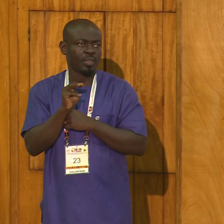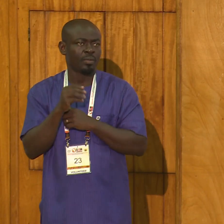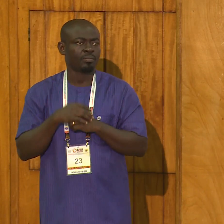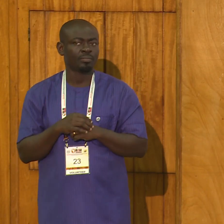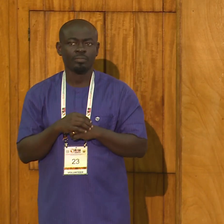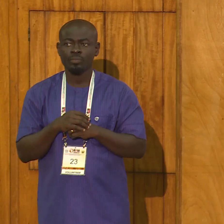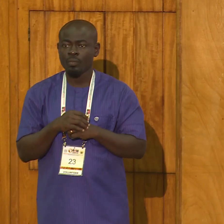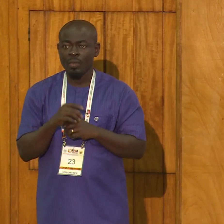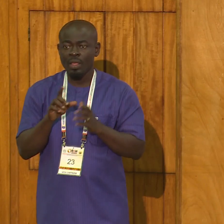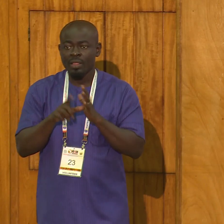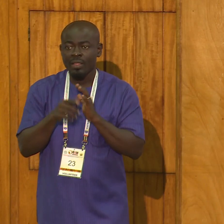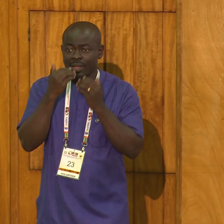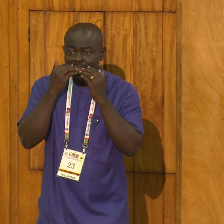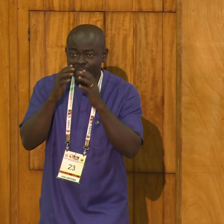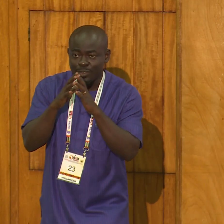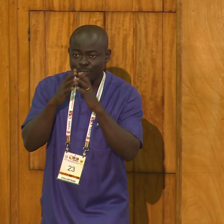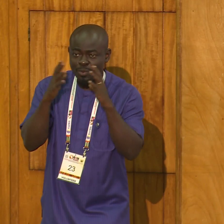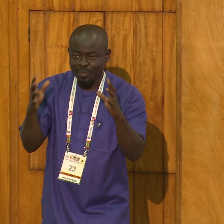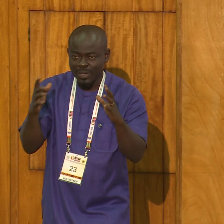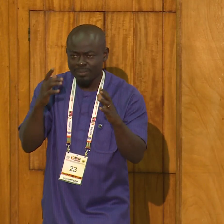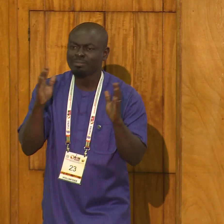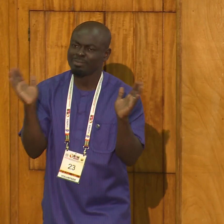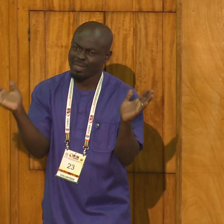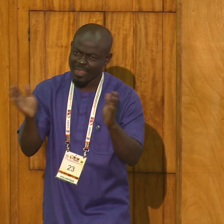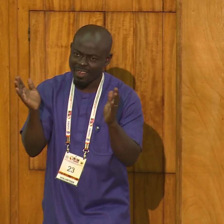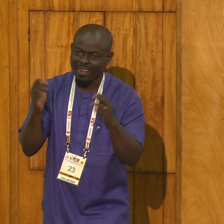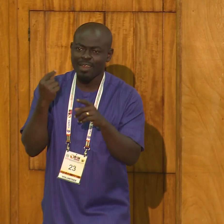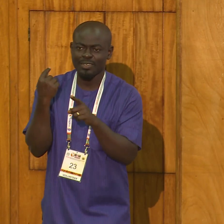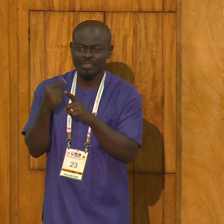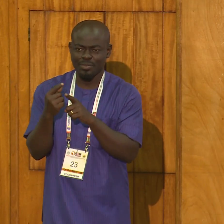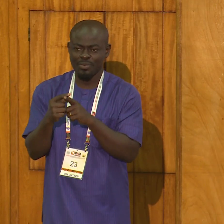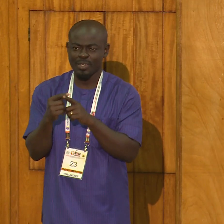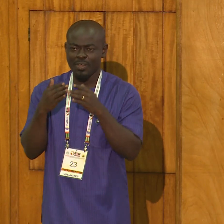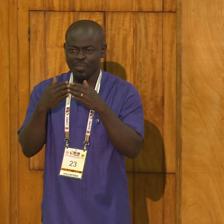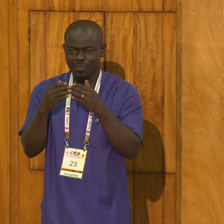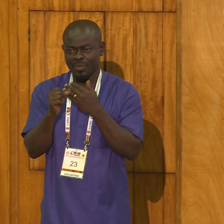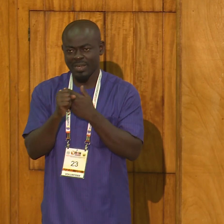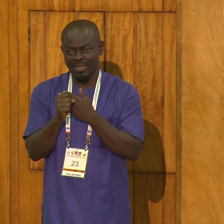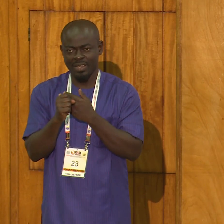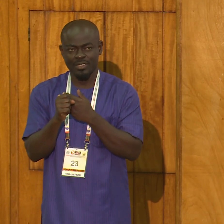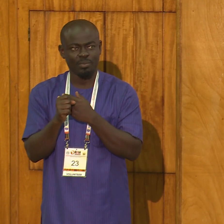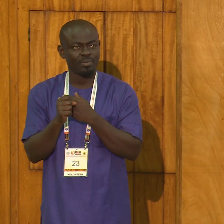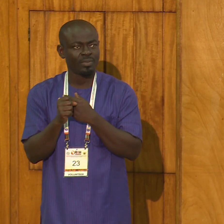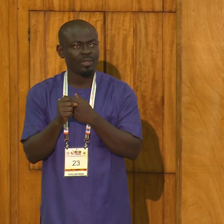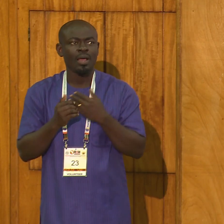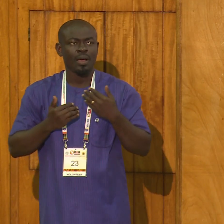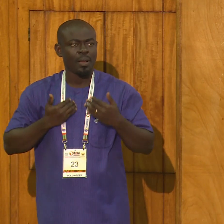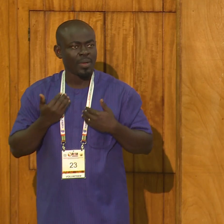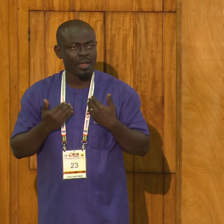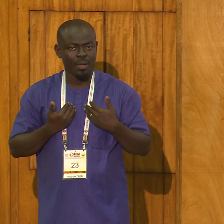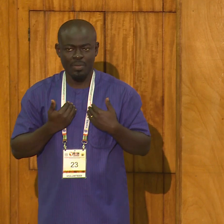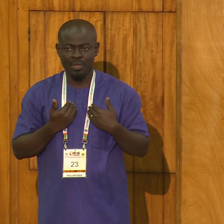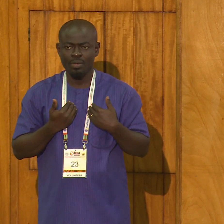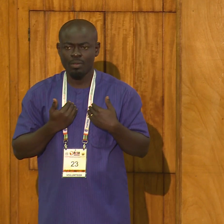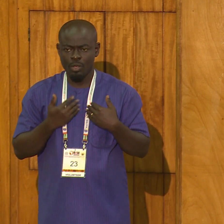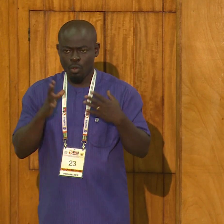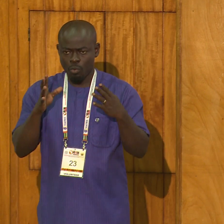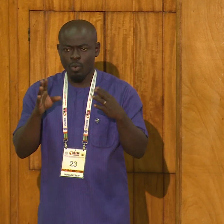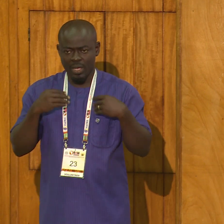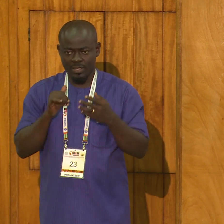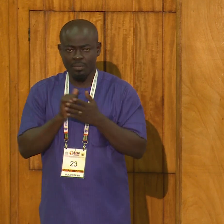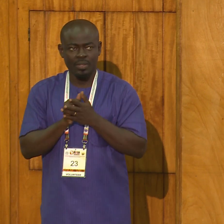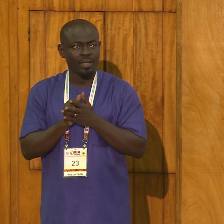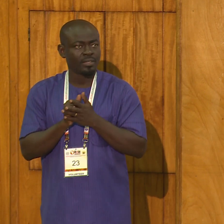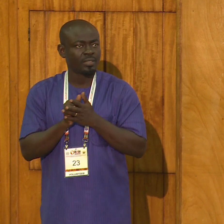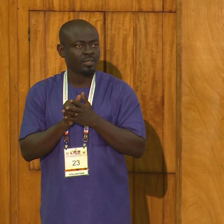Then, Senator, thank you so much. That's so encouraging from the leadership. I'm happy. We'll take that home, and